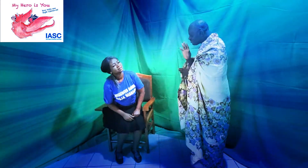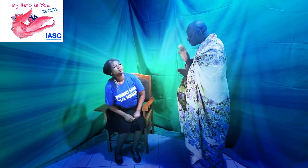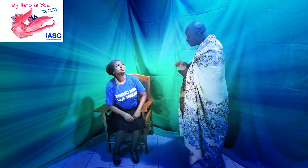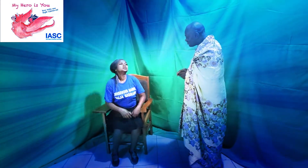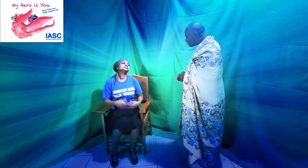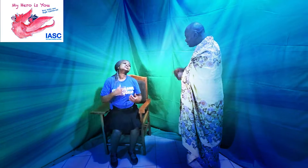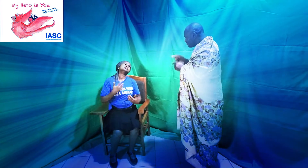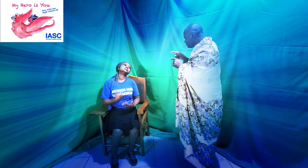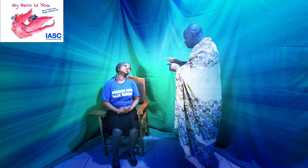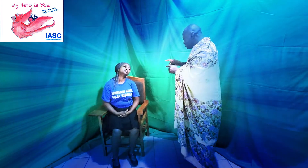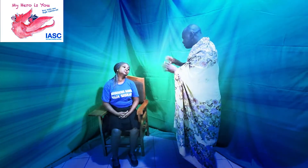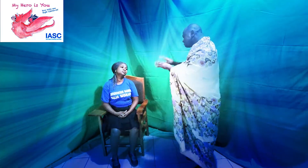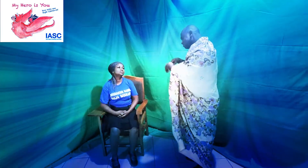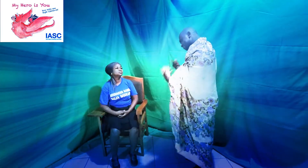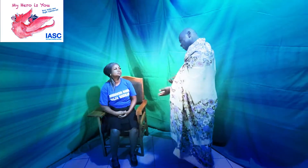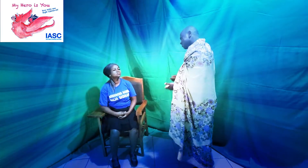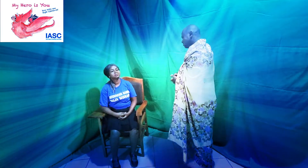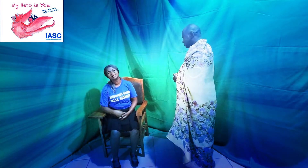your heart.